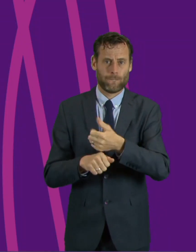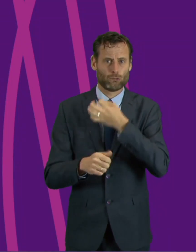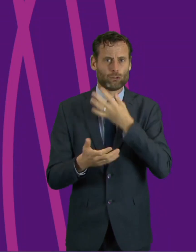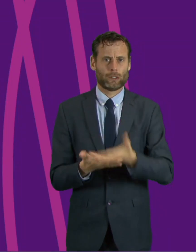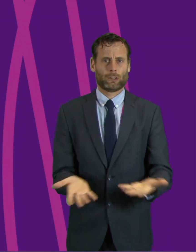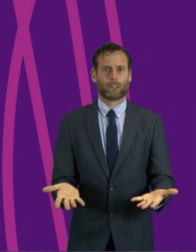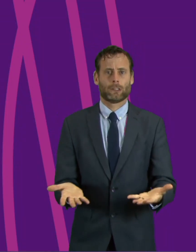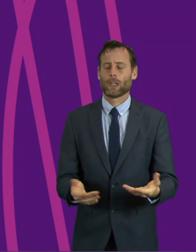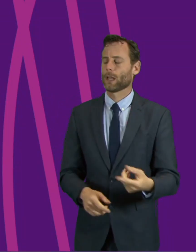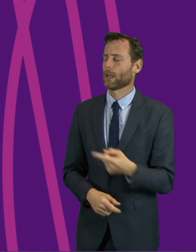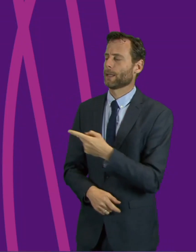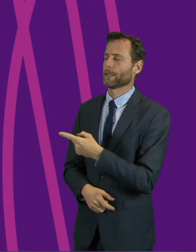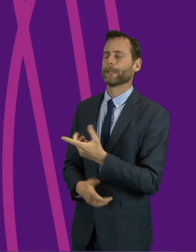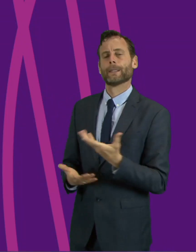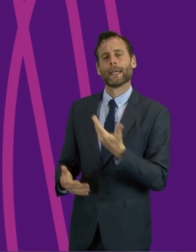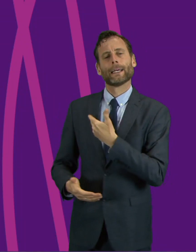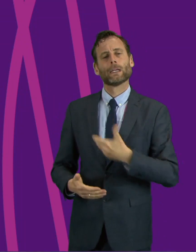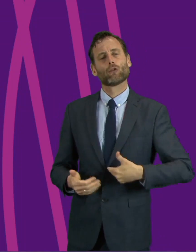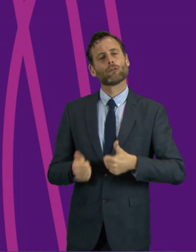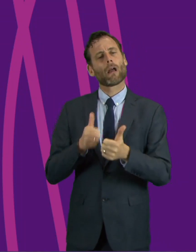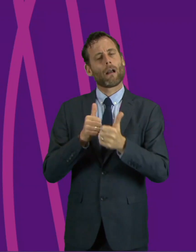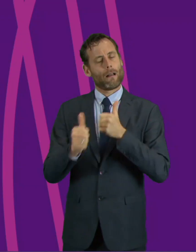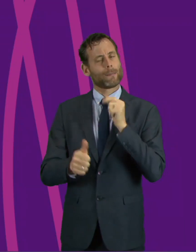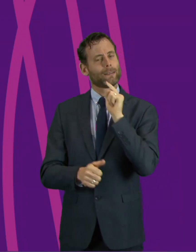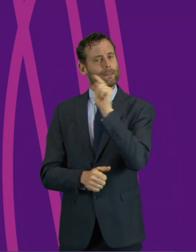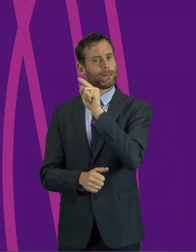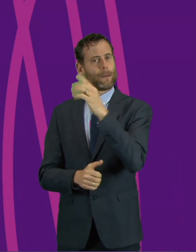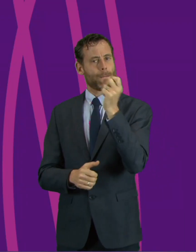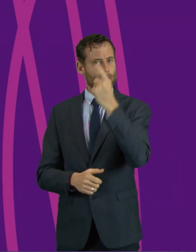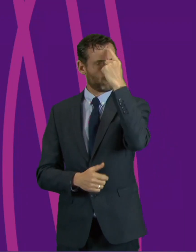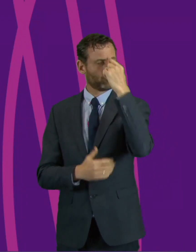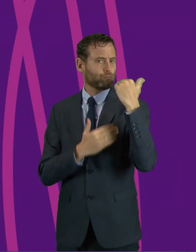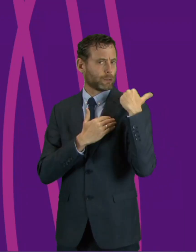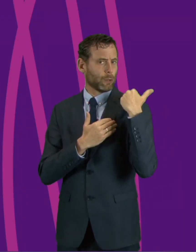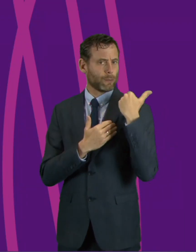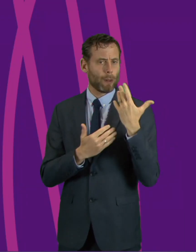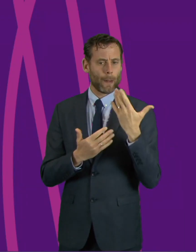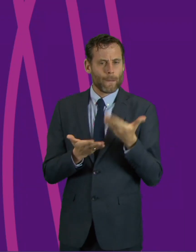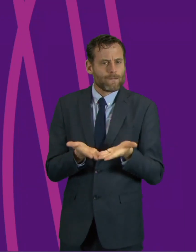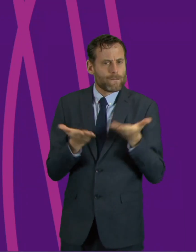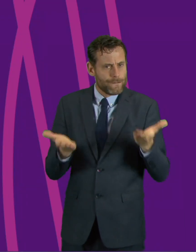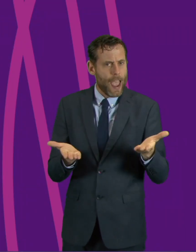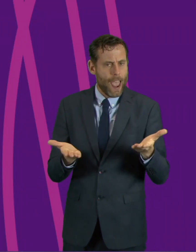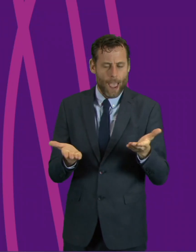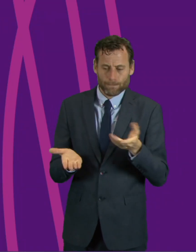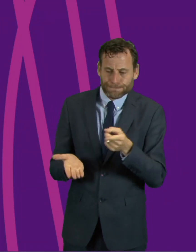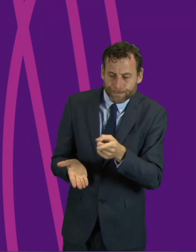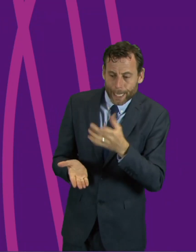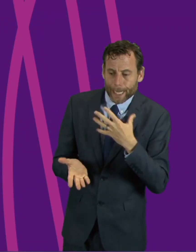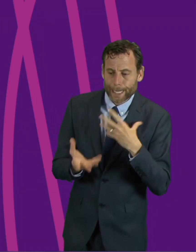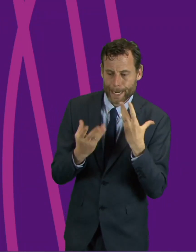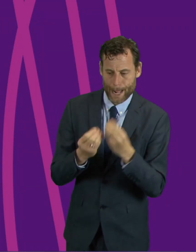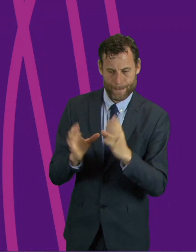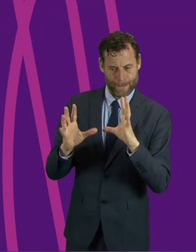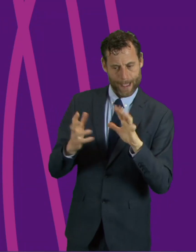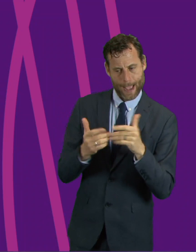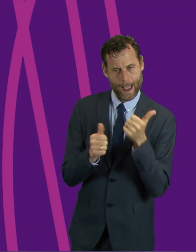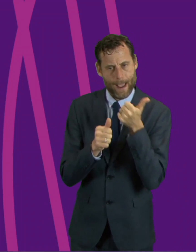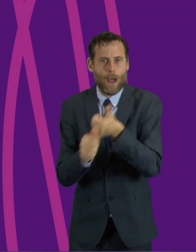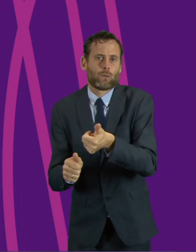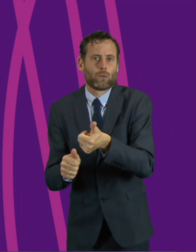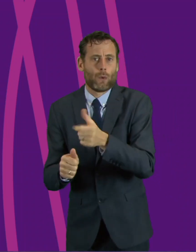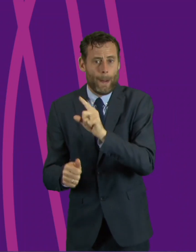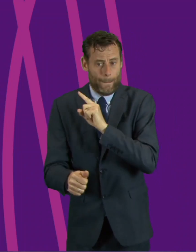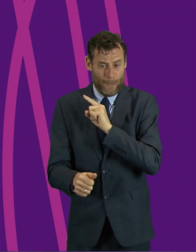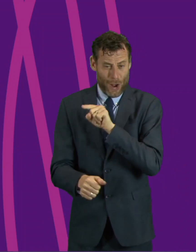Insurance companies, like everybody else who has a responsibility right now, should play fair and should understand the difficulties that businesses